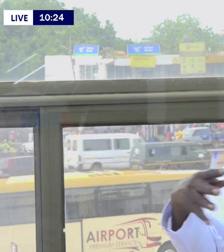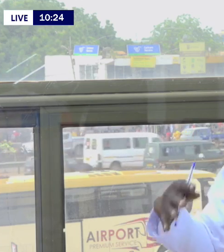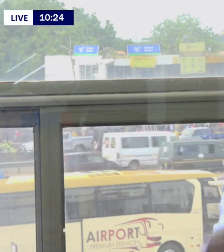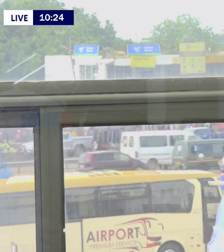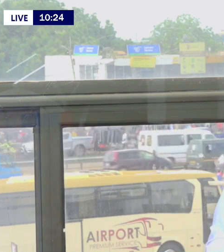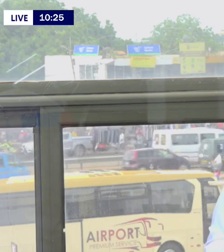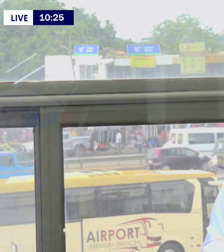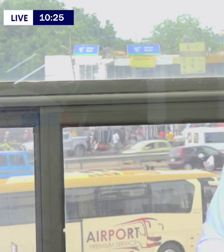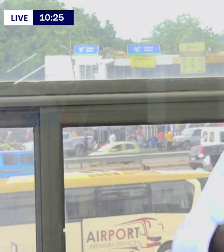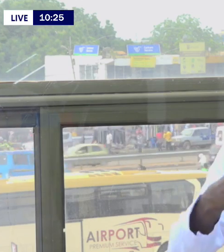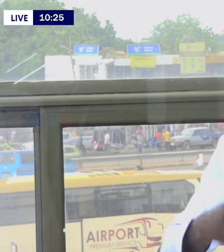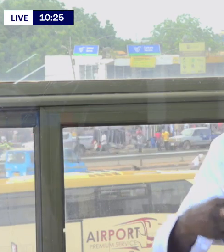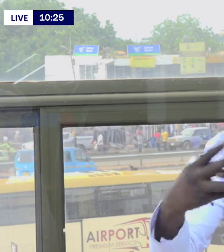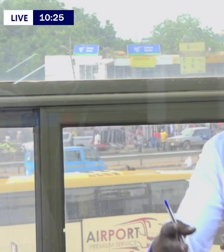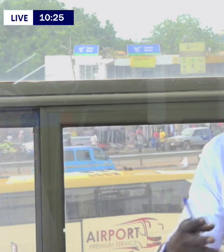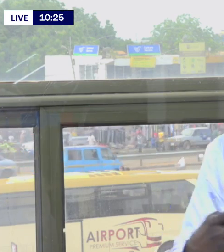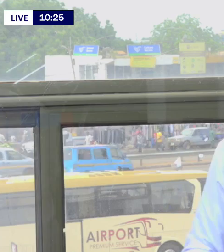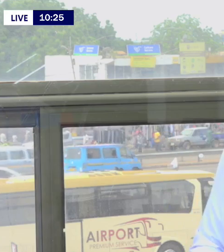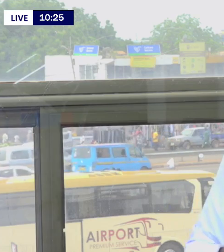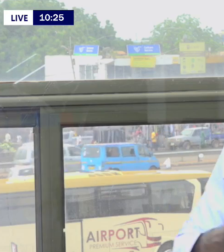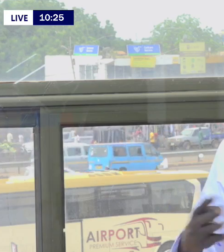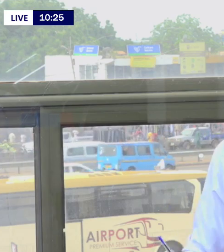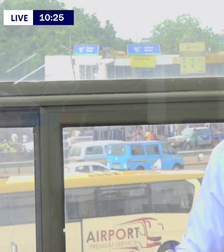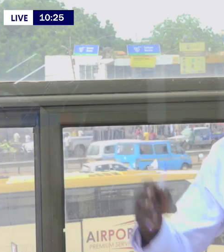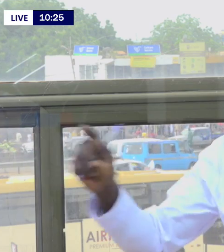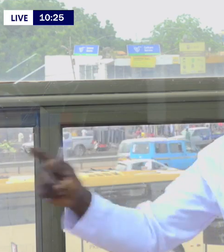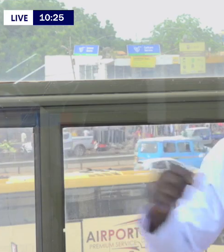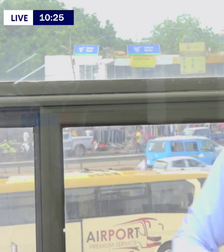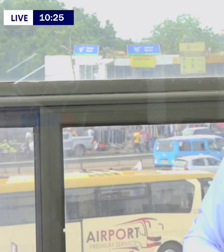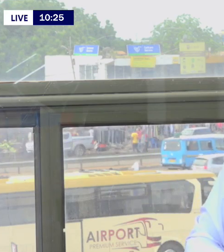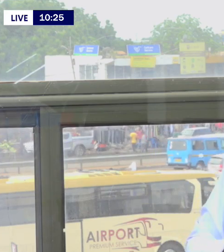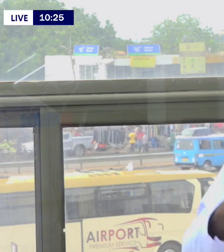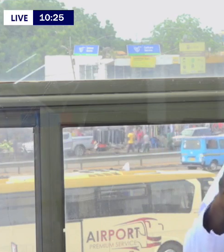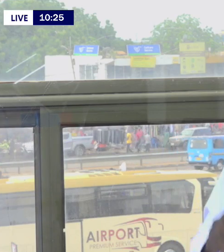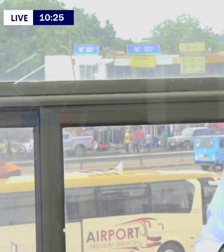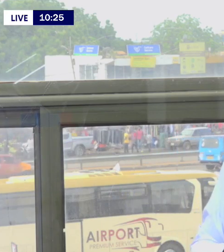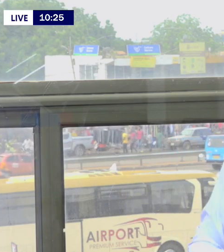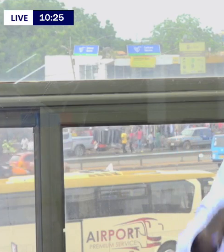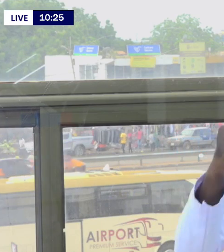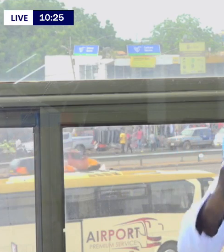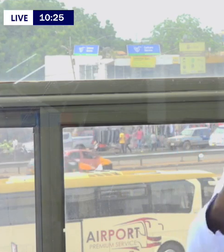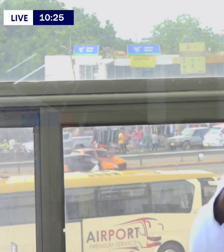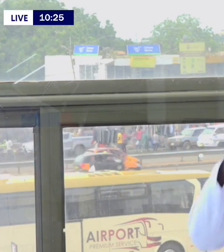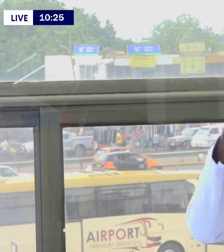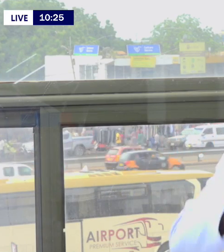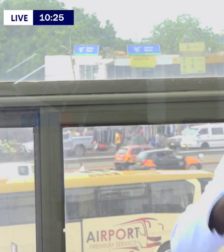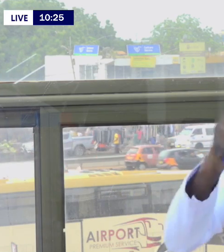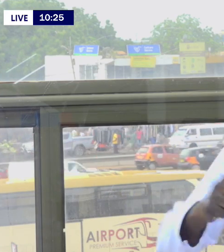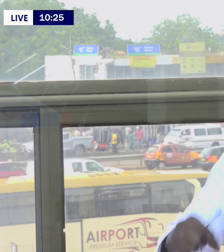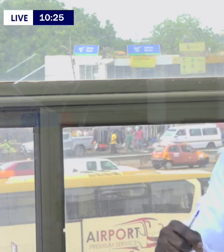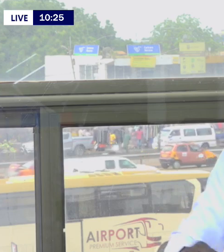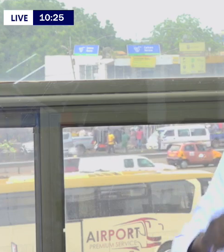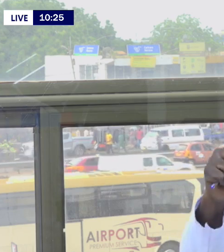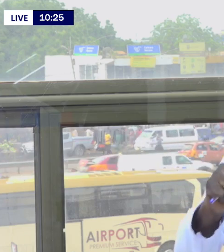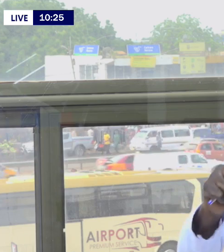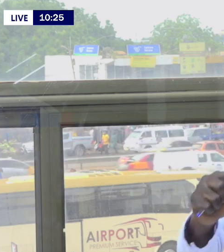ye kan ya adwene bomwa na ye tumi e dia ye adwuma na ye ye. Nti sa wo ka na o se me ankasa me share